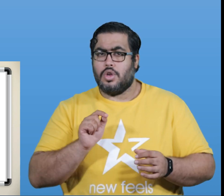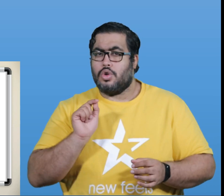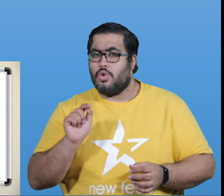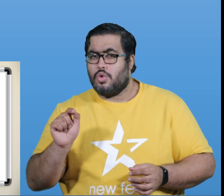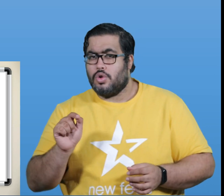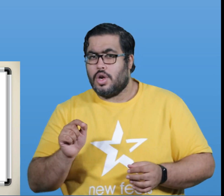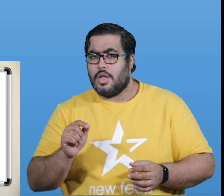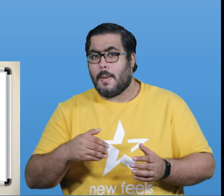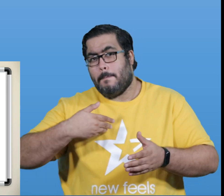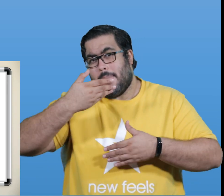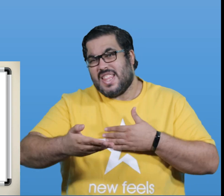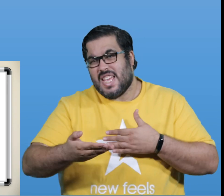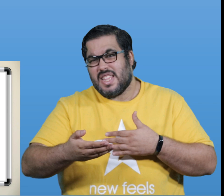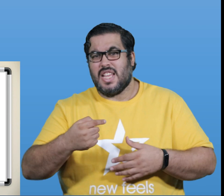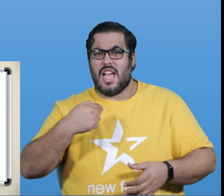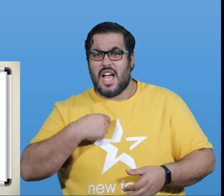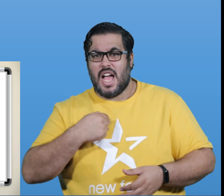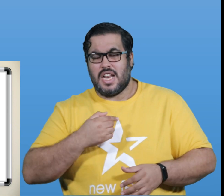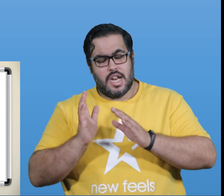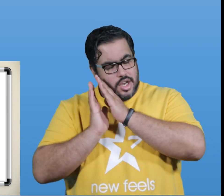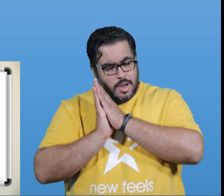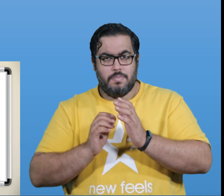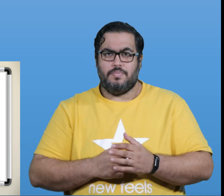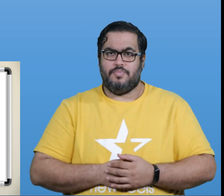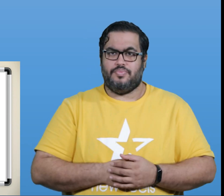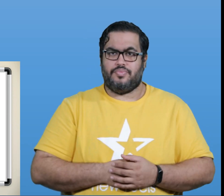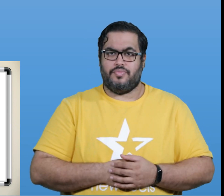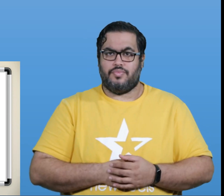bed, but before that, I